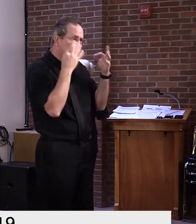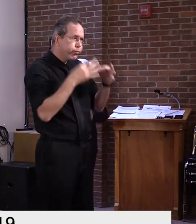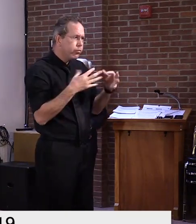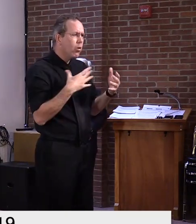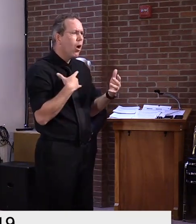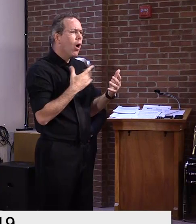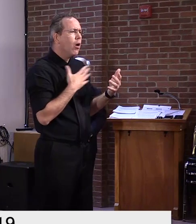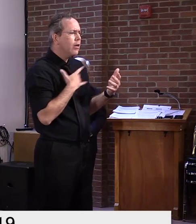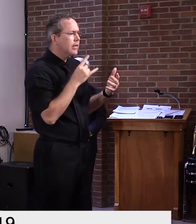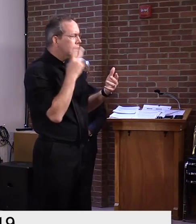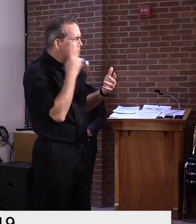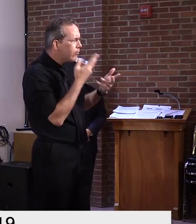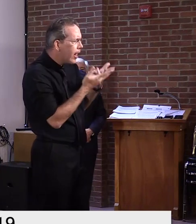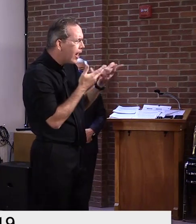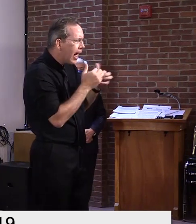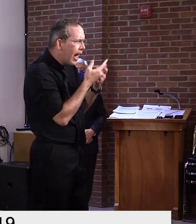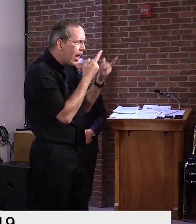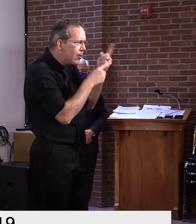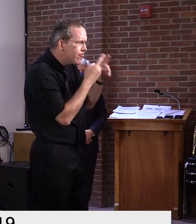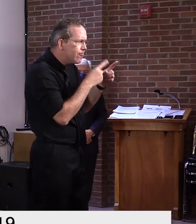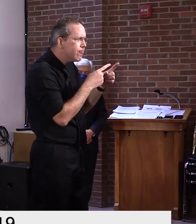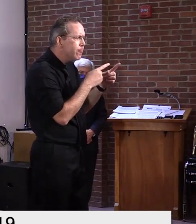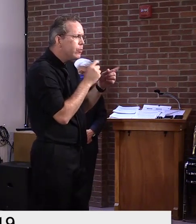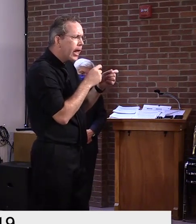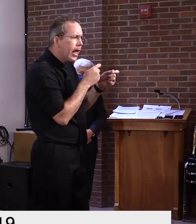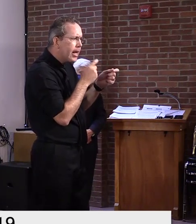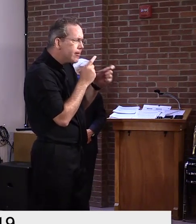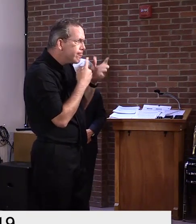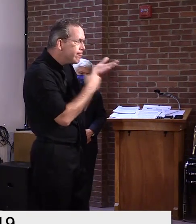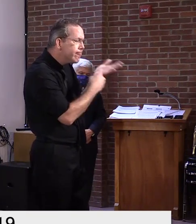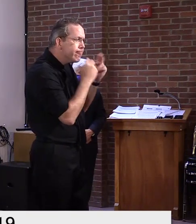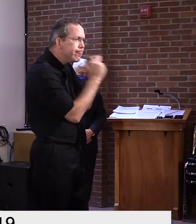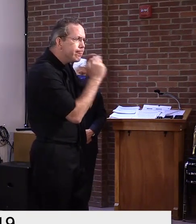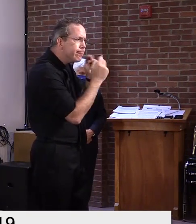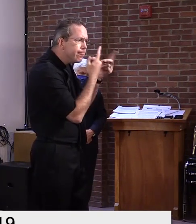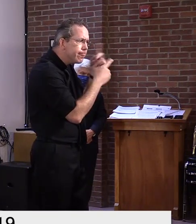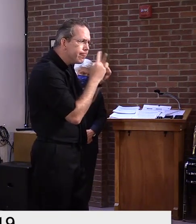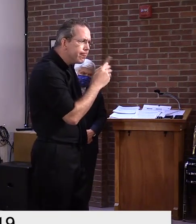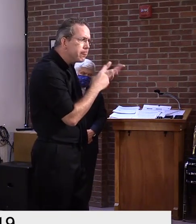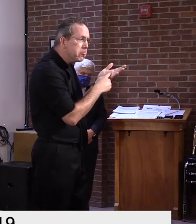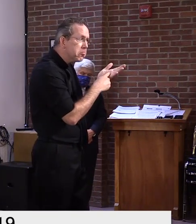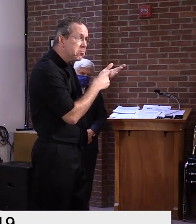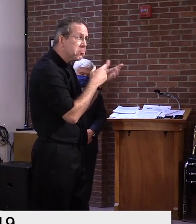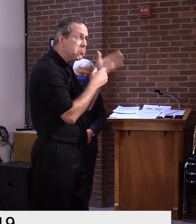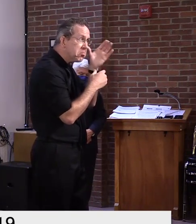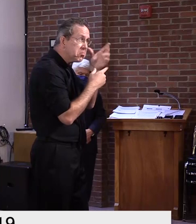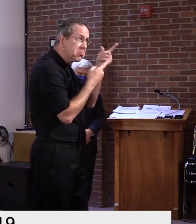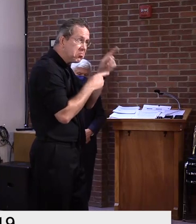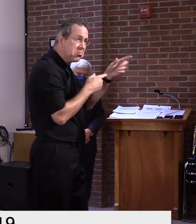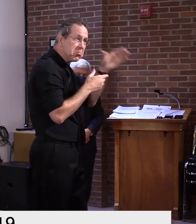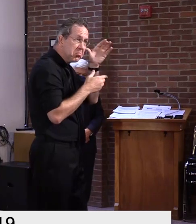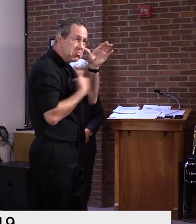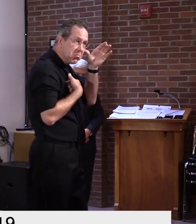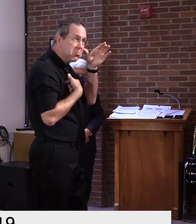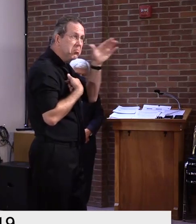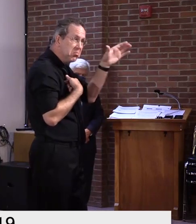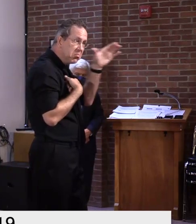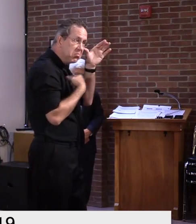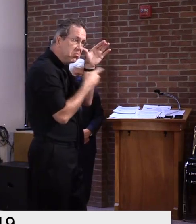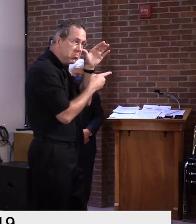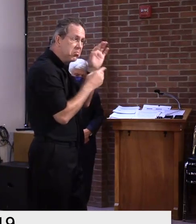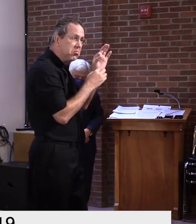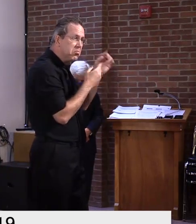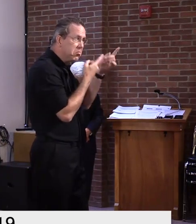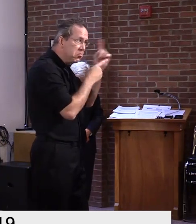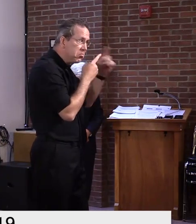to alleviate those concerns, and we're hopeful that they will take us up on our offer to work together. But I don't